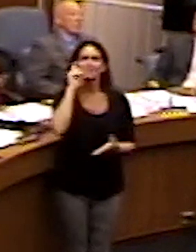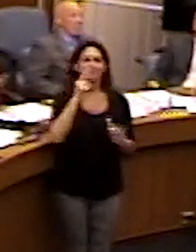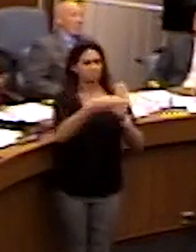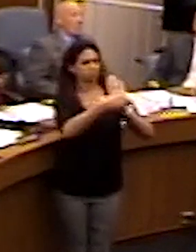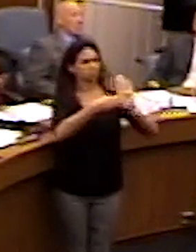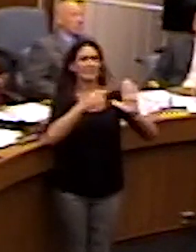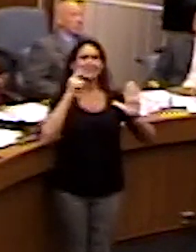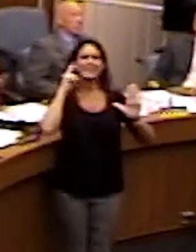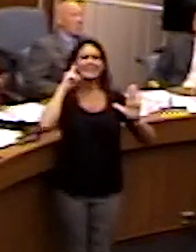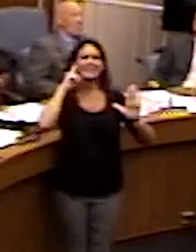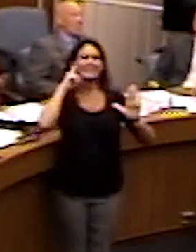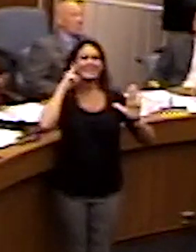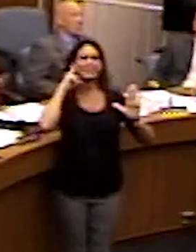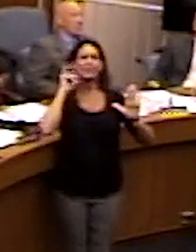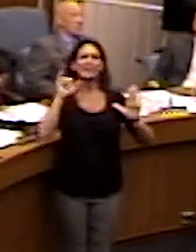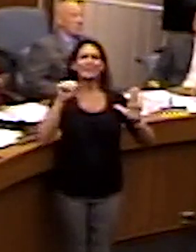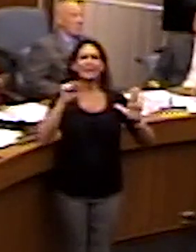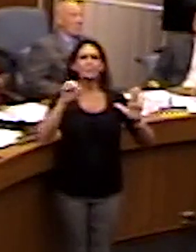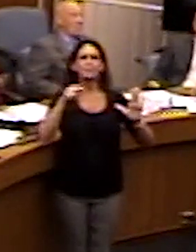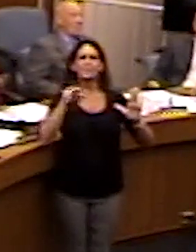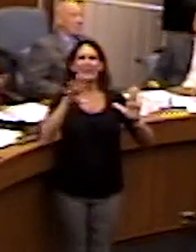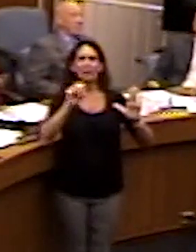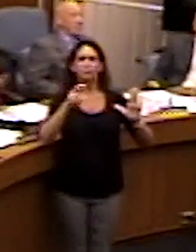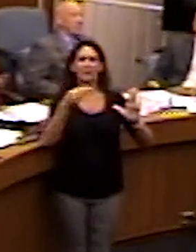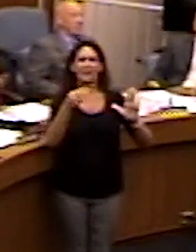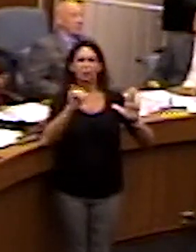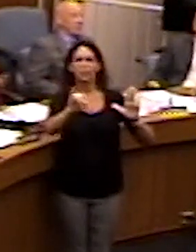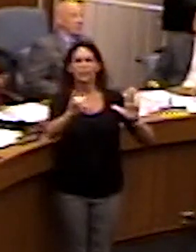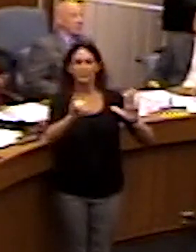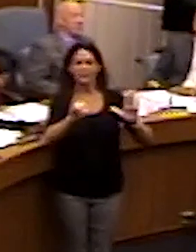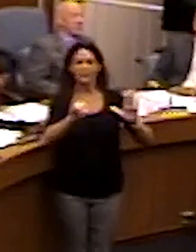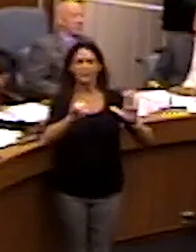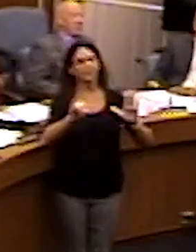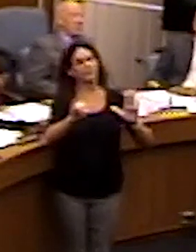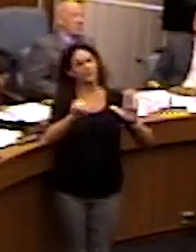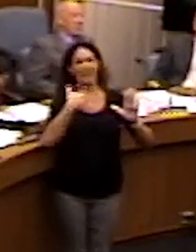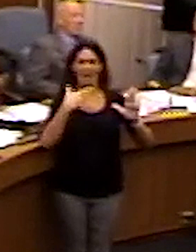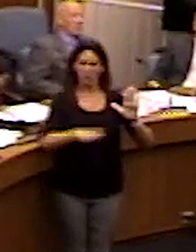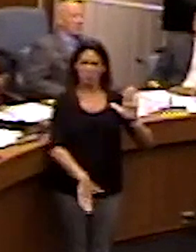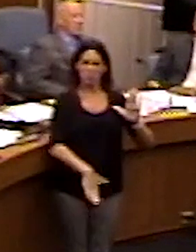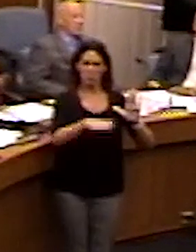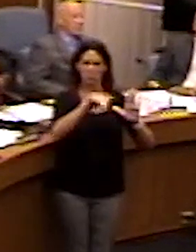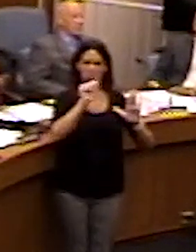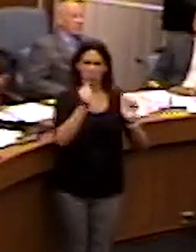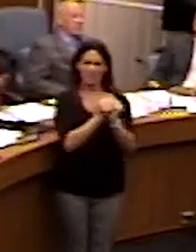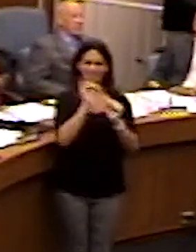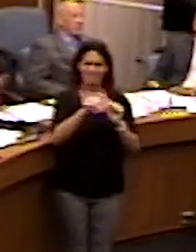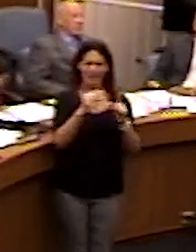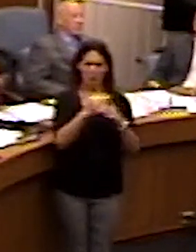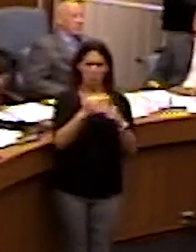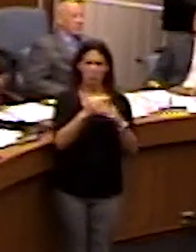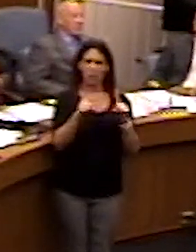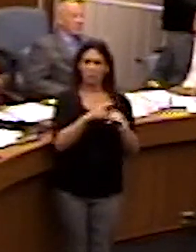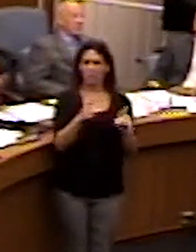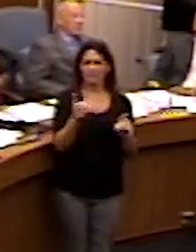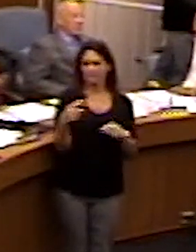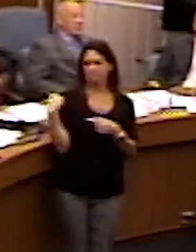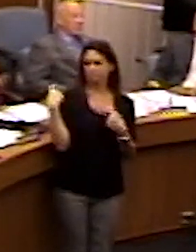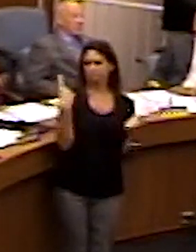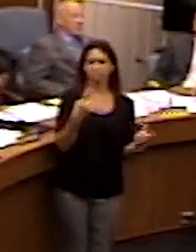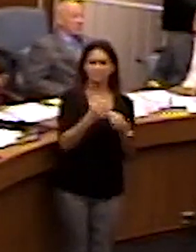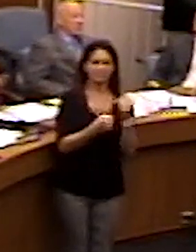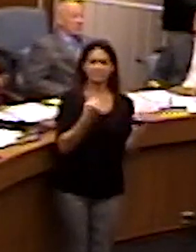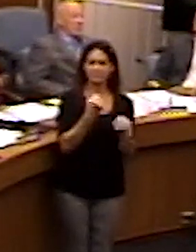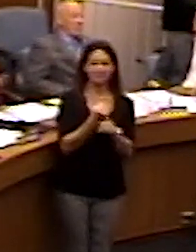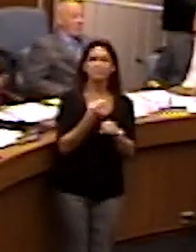impaired. I grew up with that term, hearing impaired, but it's been years since somebody at the New Jersey Division